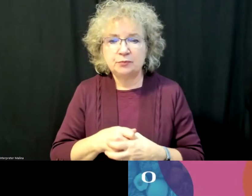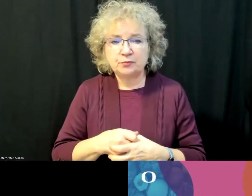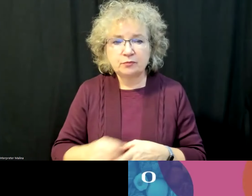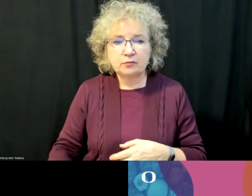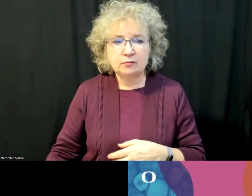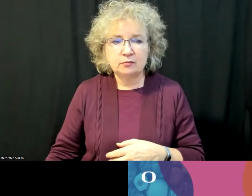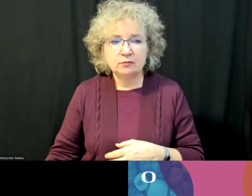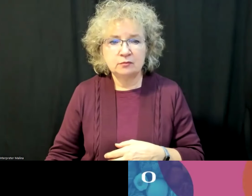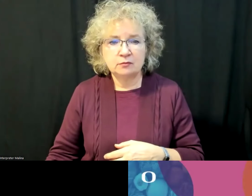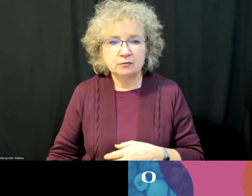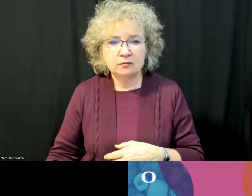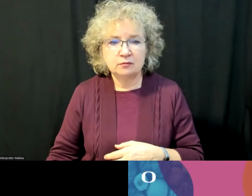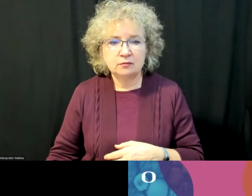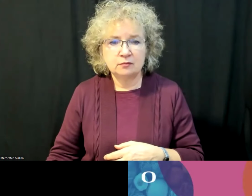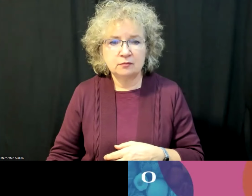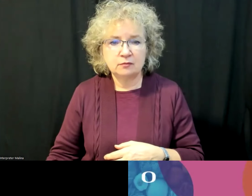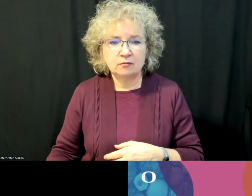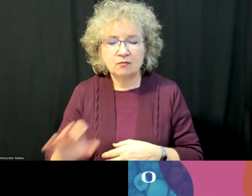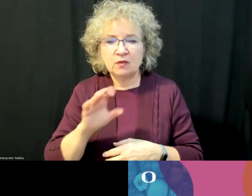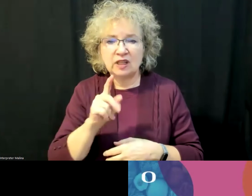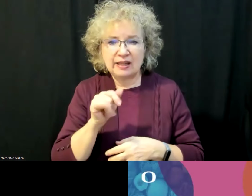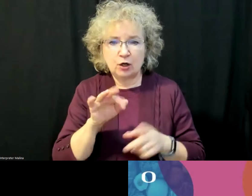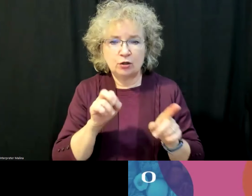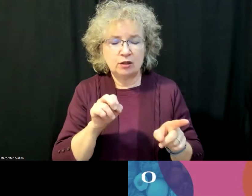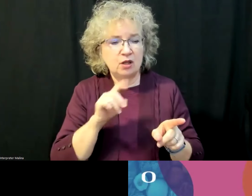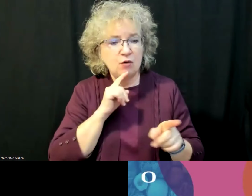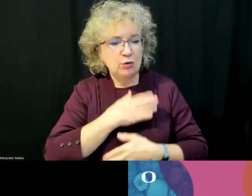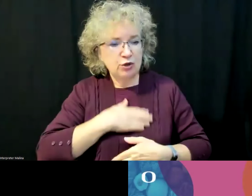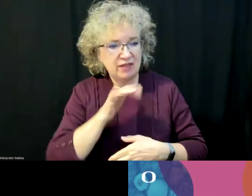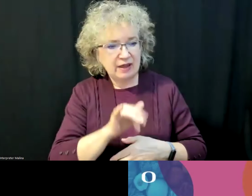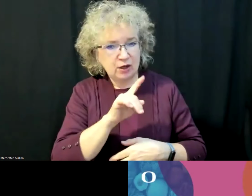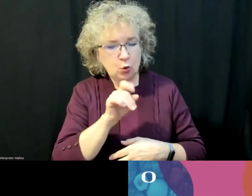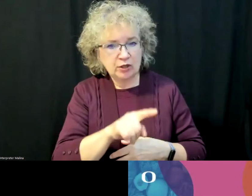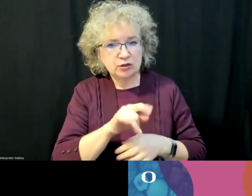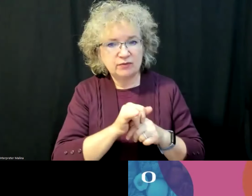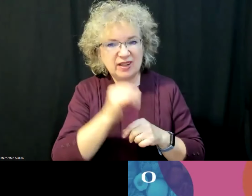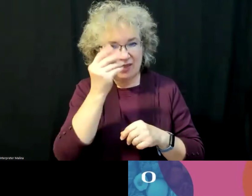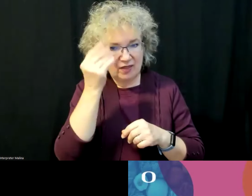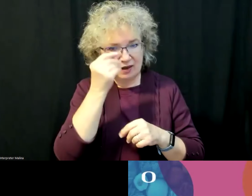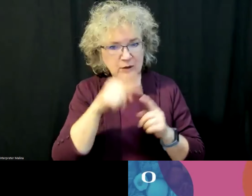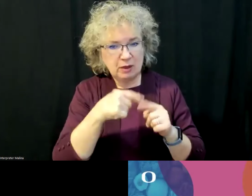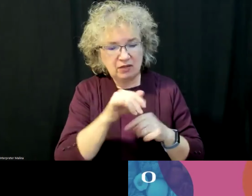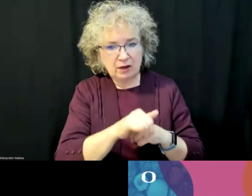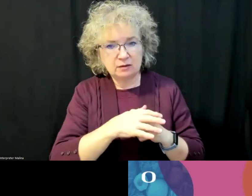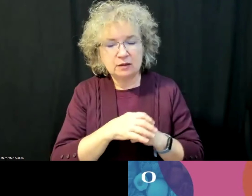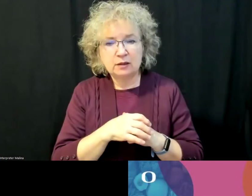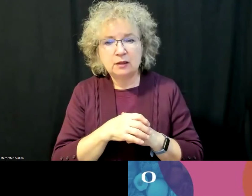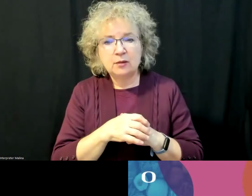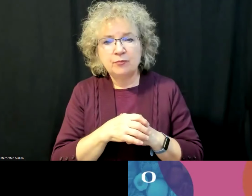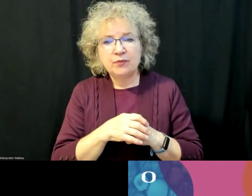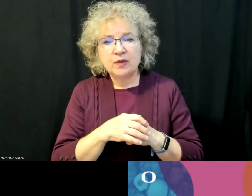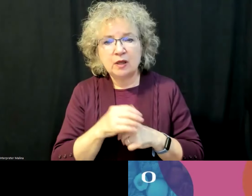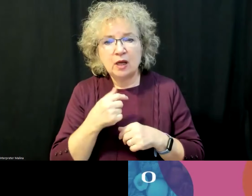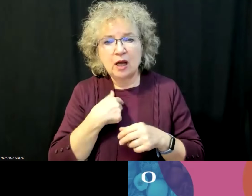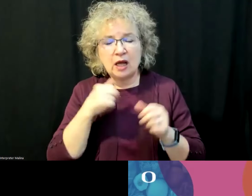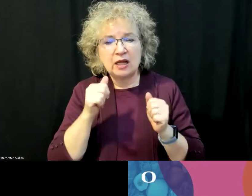I so appreciate that question, the thinking around that, I will, I can